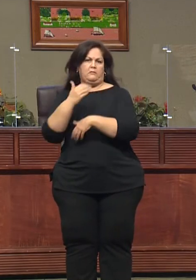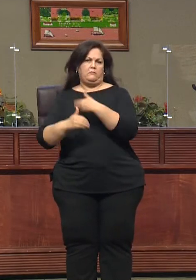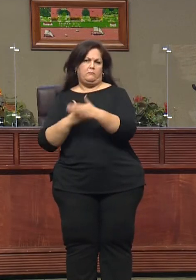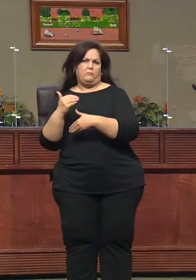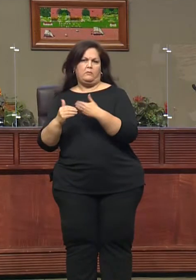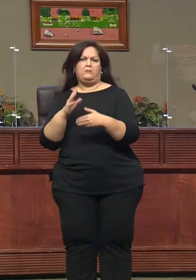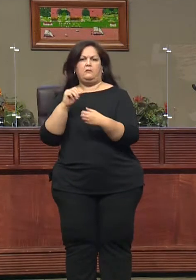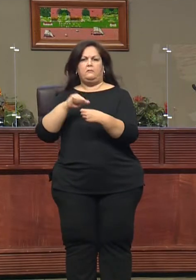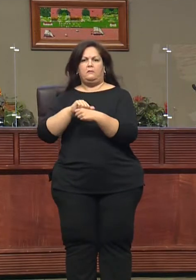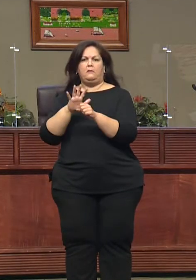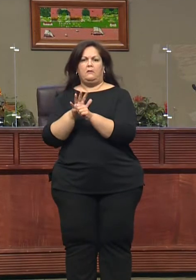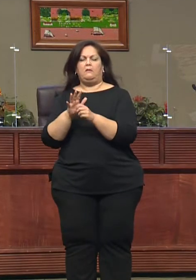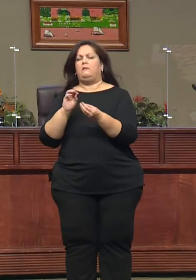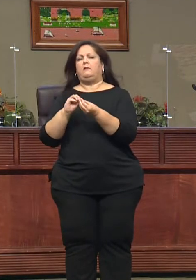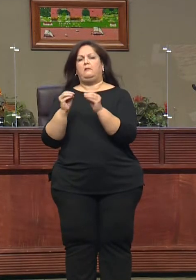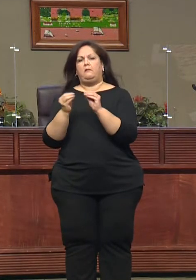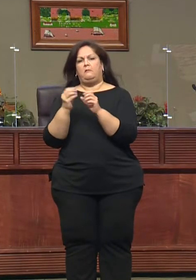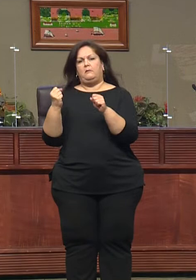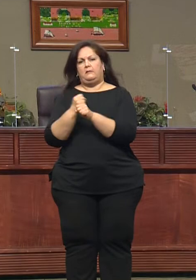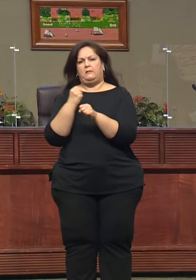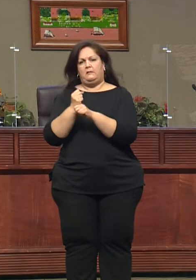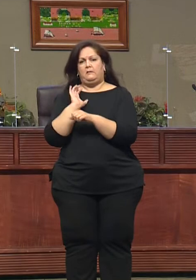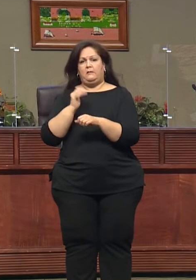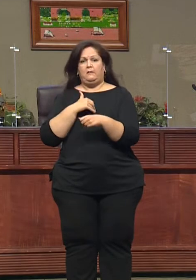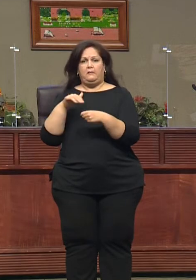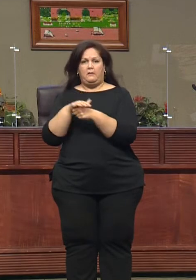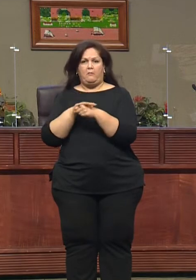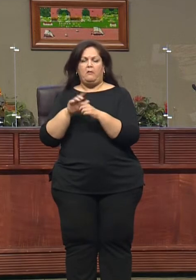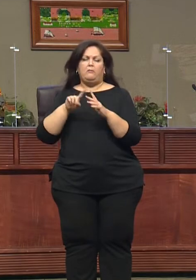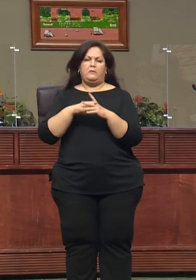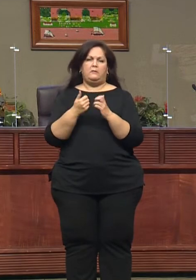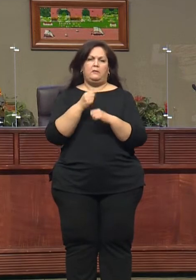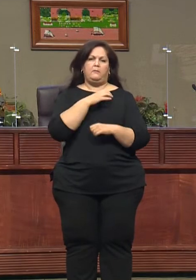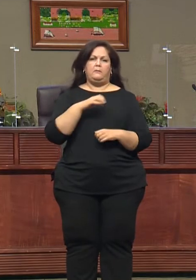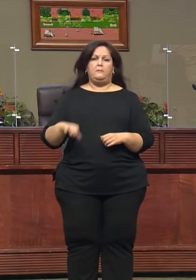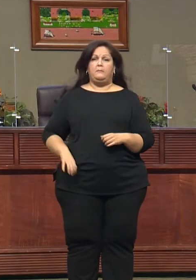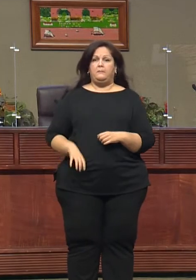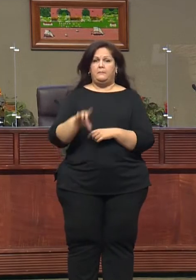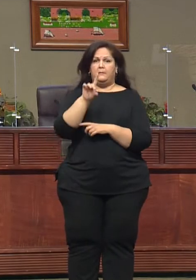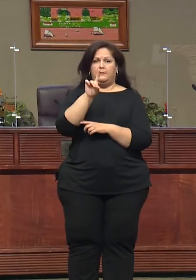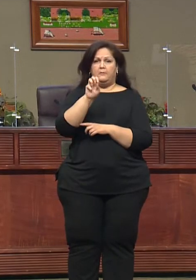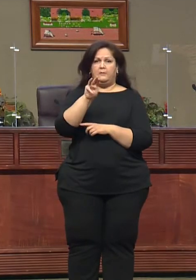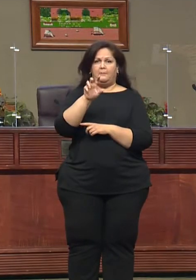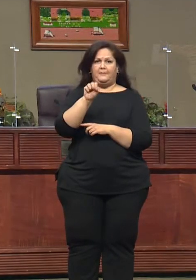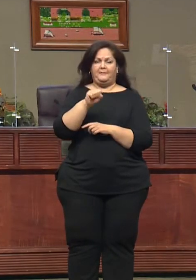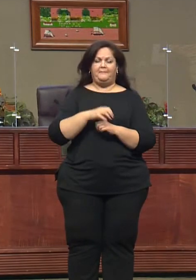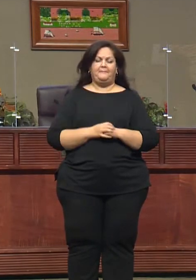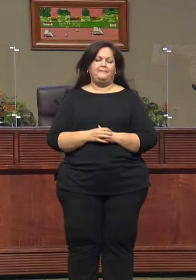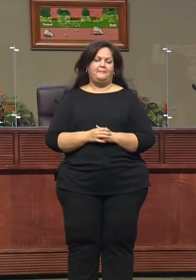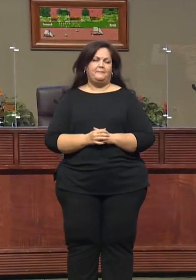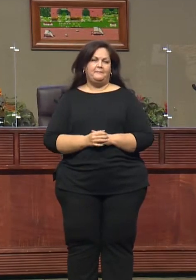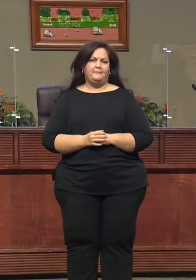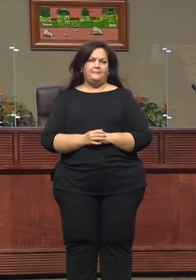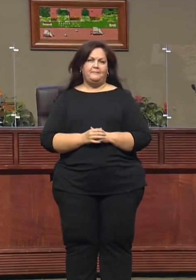as COVID-19 trending in our area. We begin, as always, with Mayor Demings. Mayor?